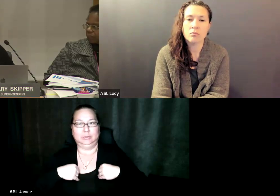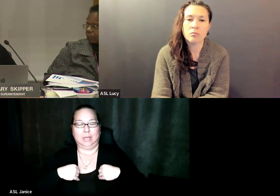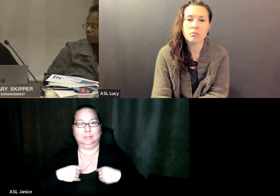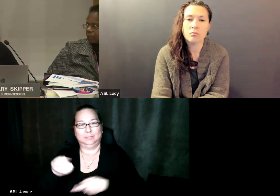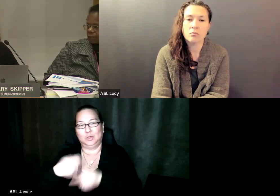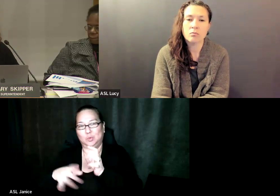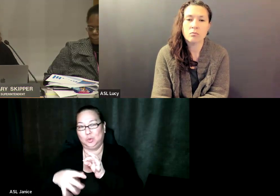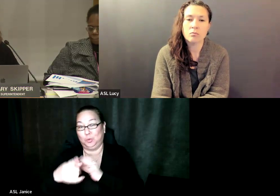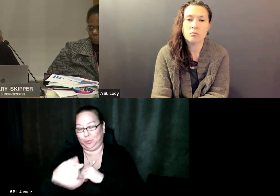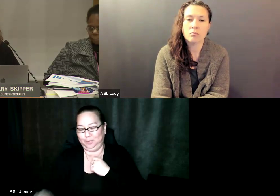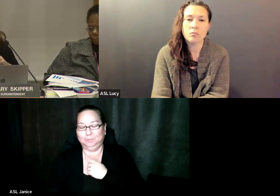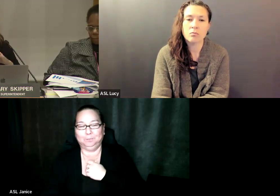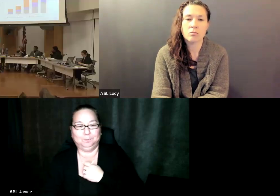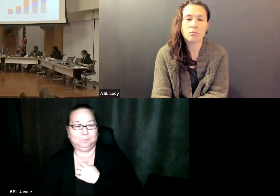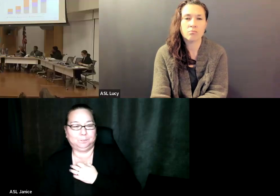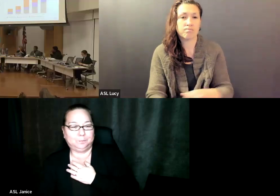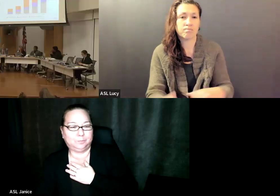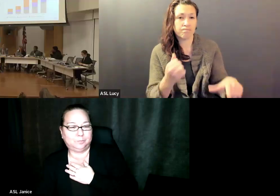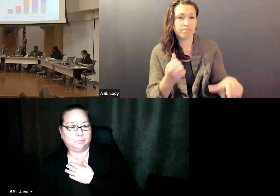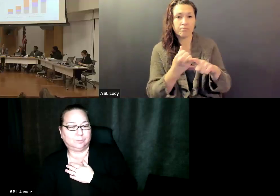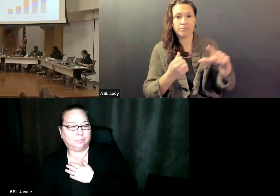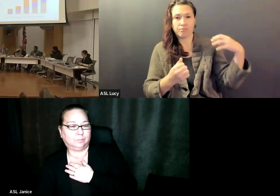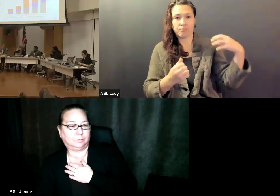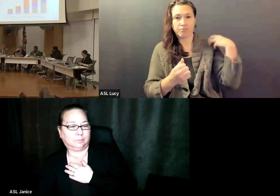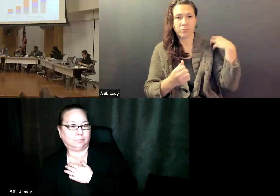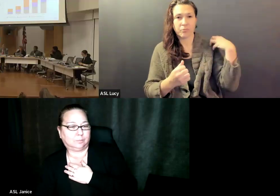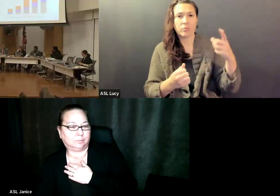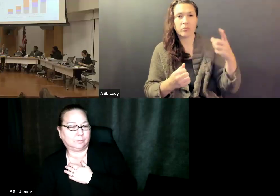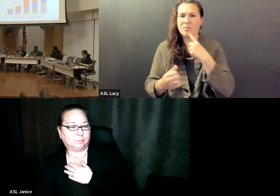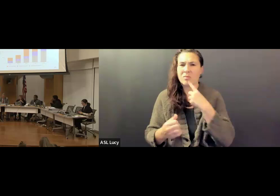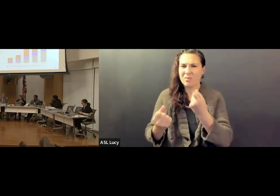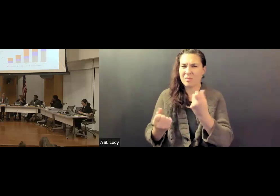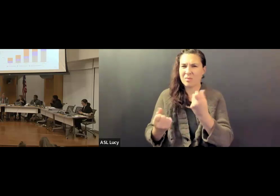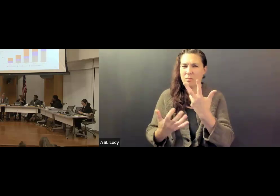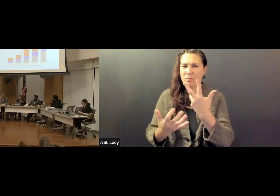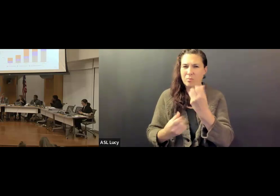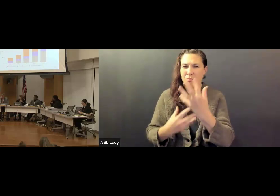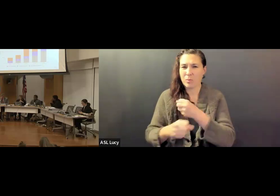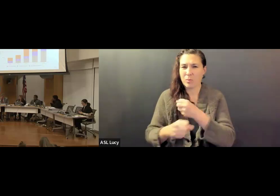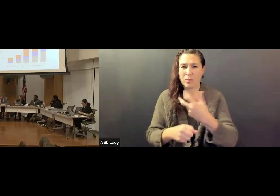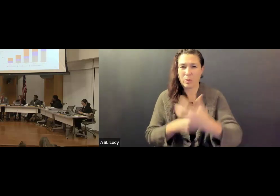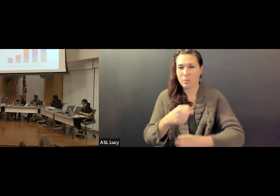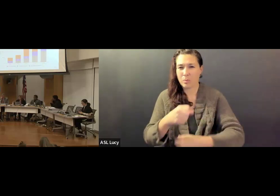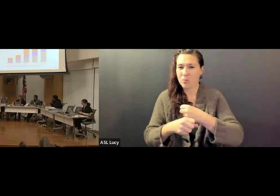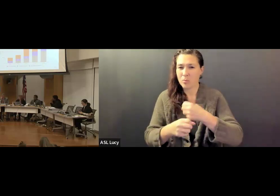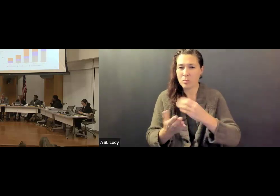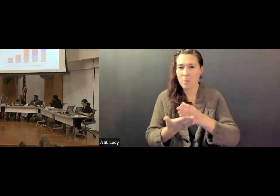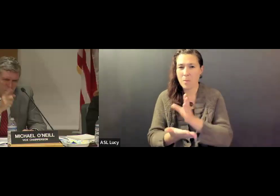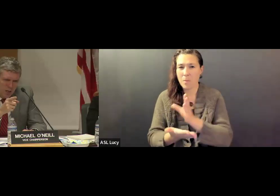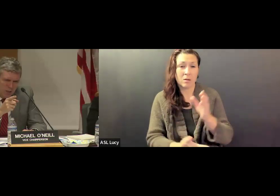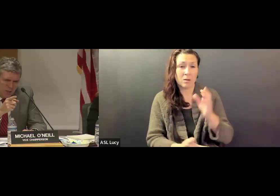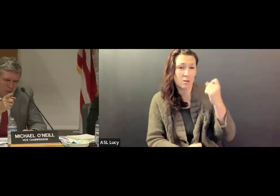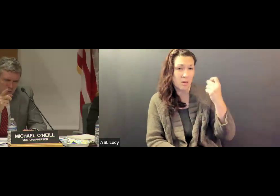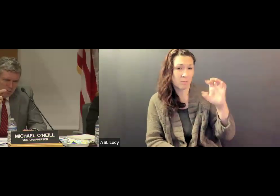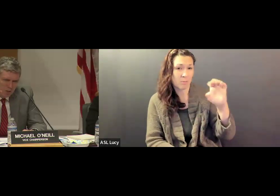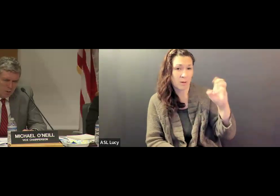just, Mr. Bloom, since you said this was a multi-year budget, right, 3 years, so what, correct me if I'm wrong, it had to be